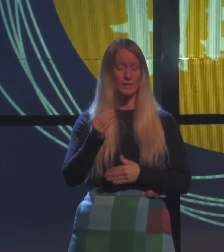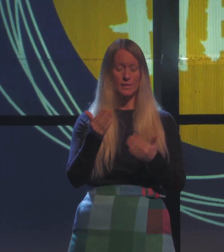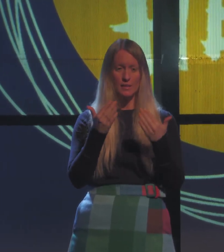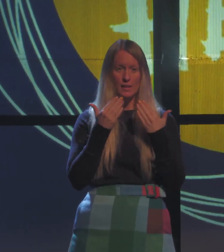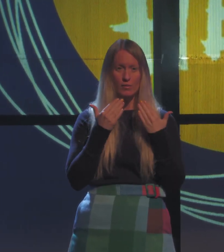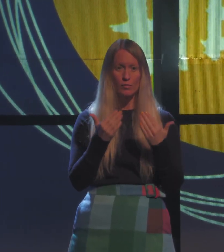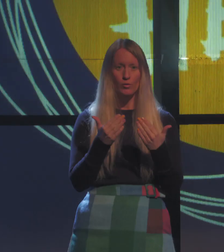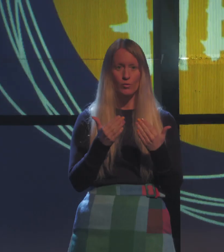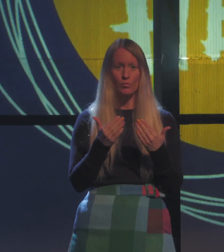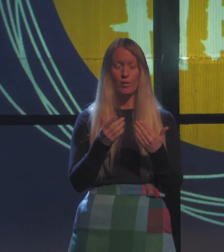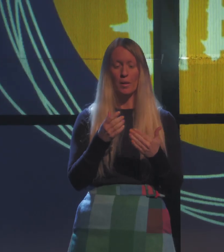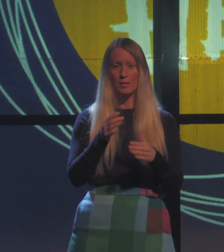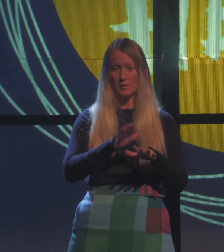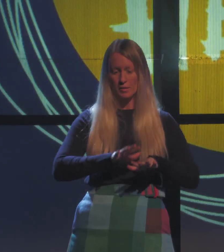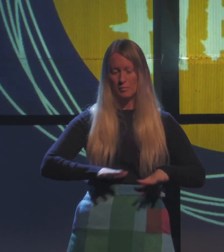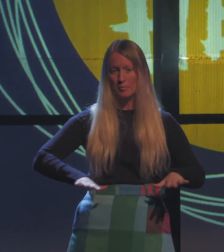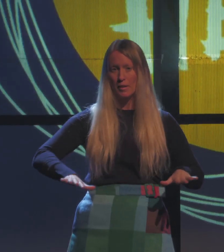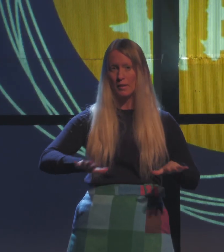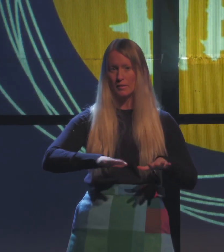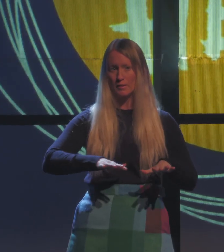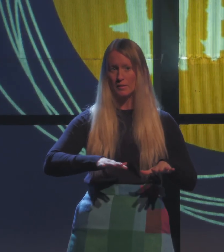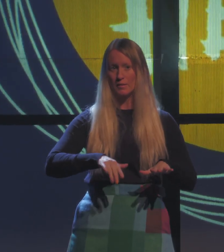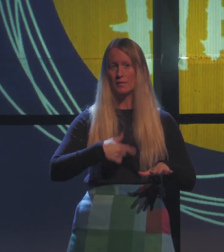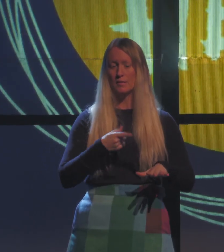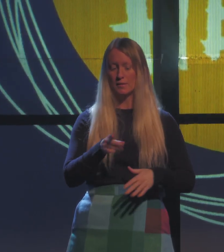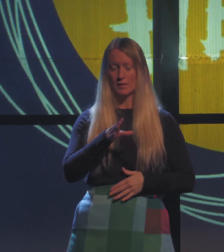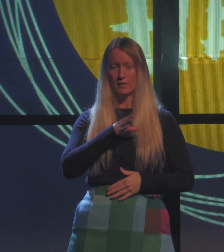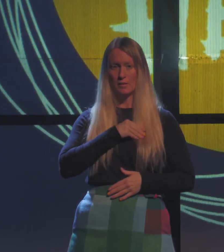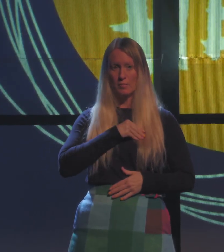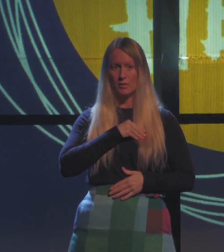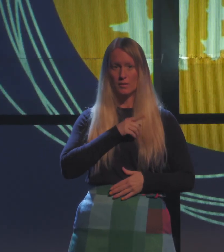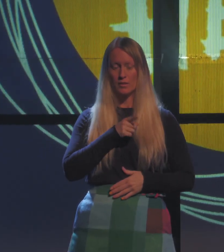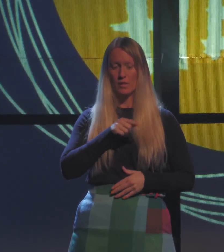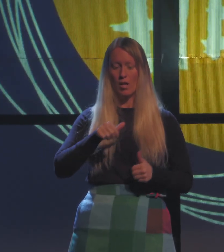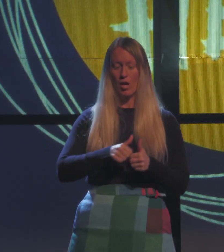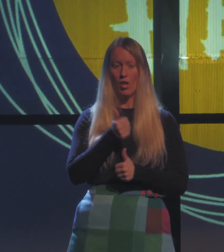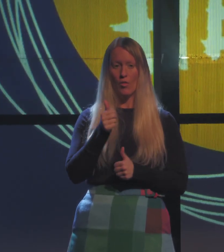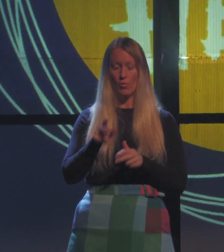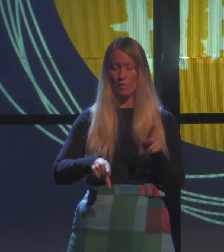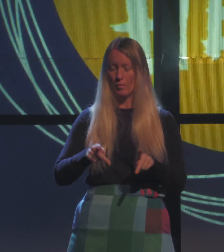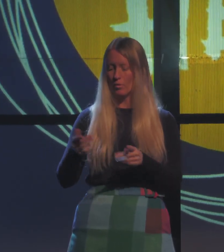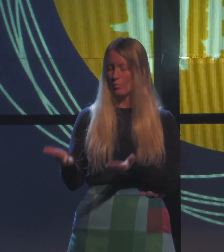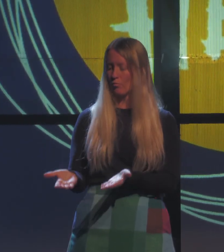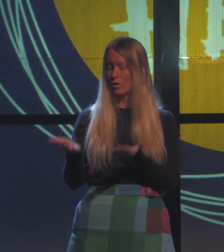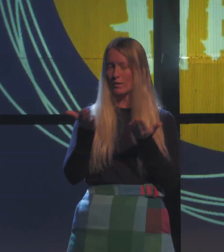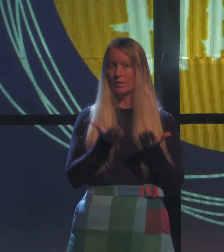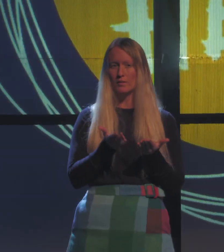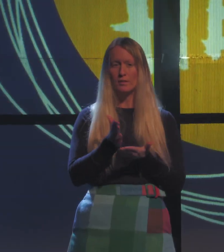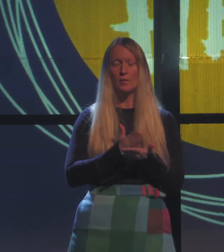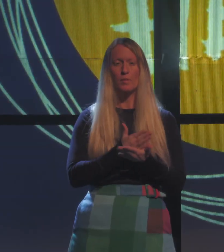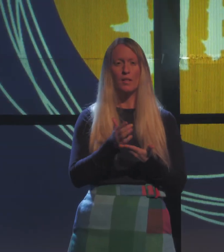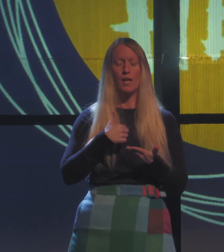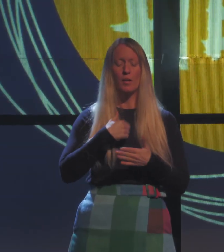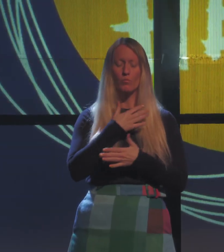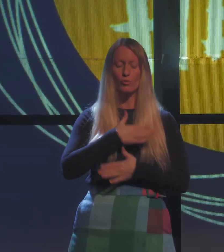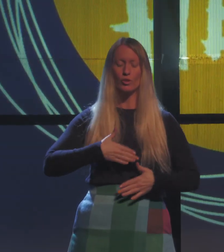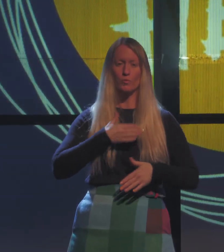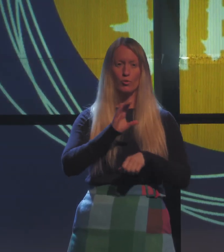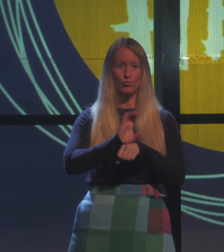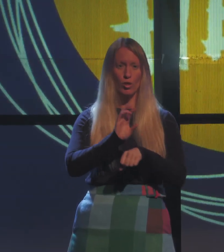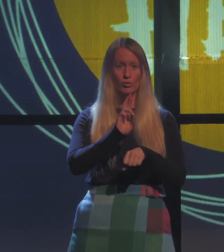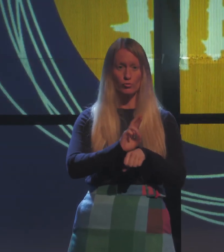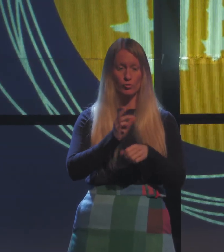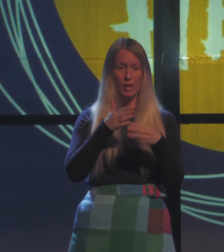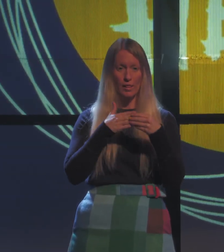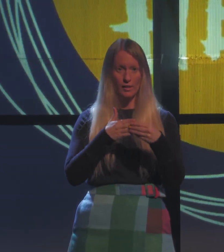making space for other people to bring that. Something I so appreciate about Crossroads, about the leadership, about